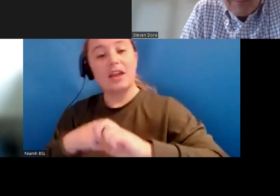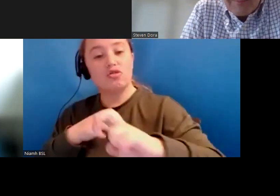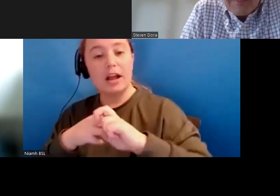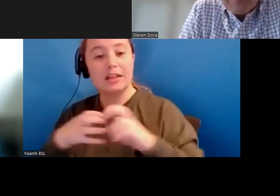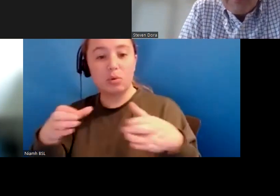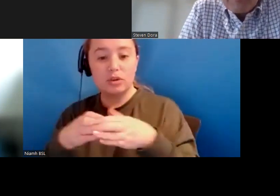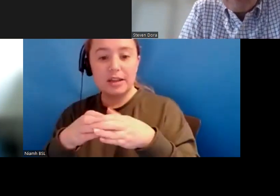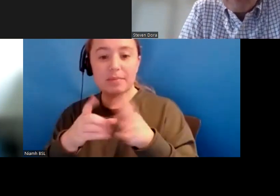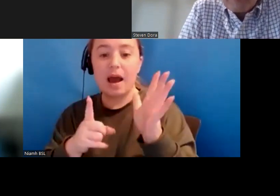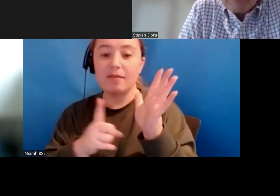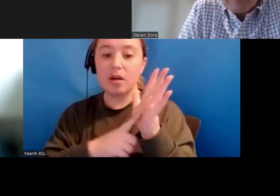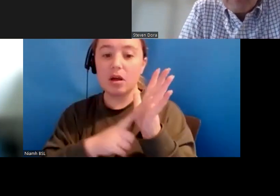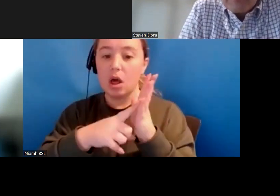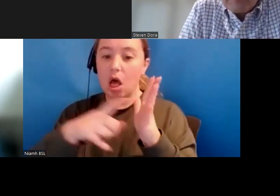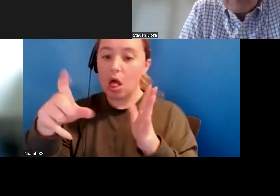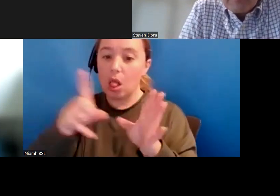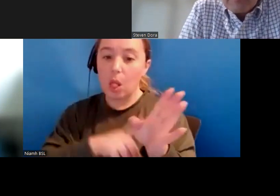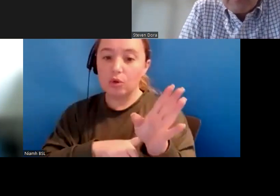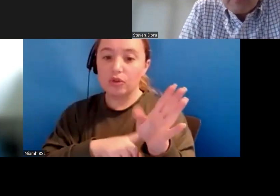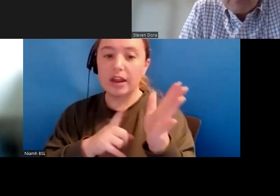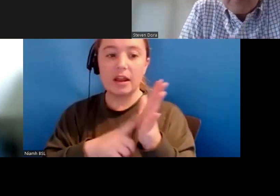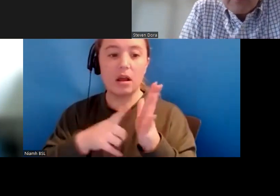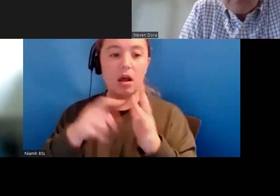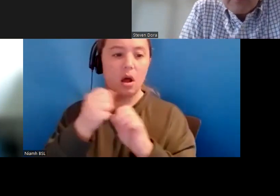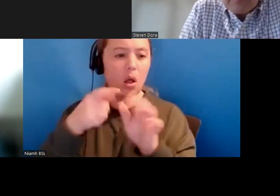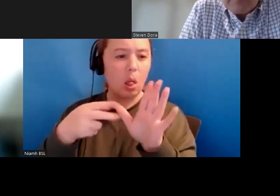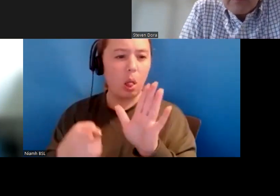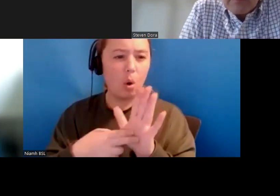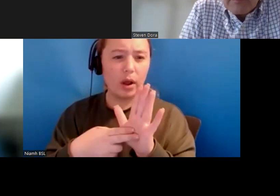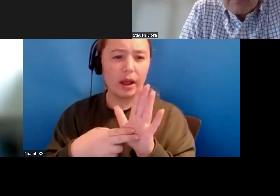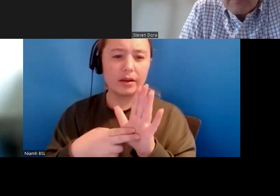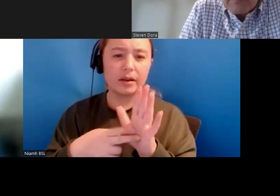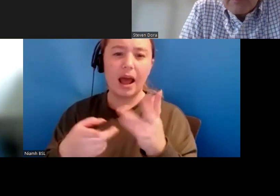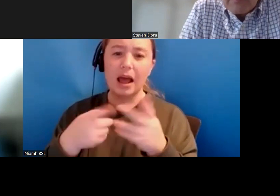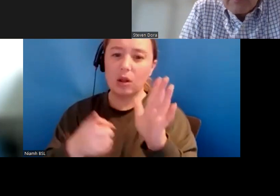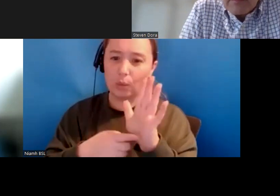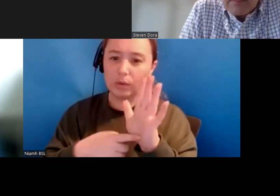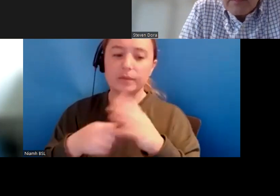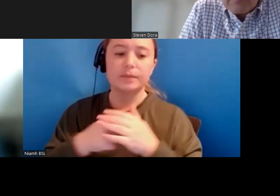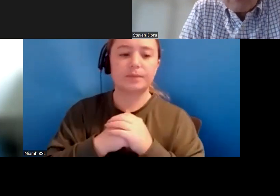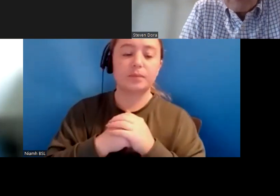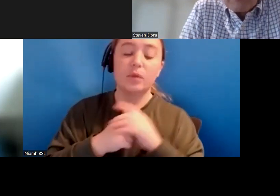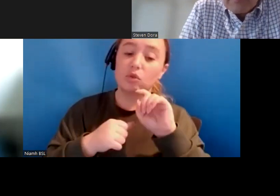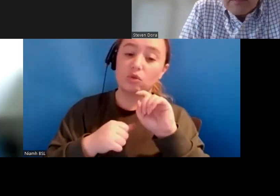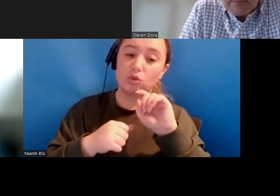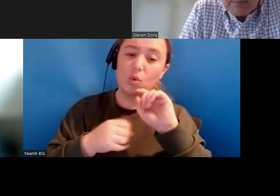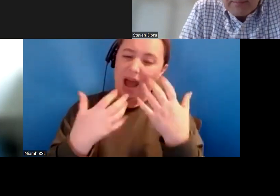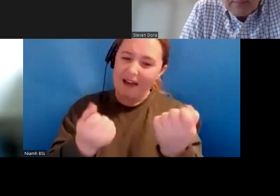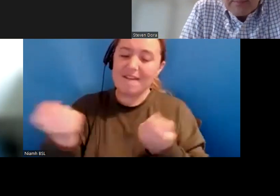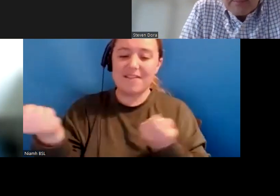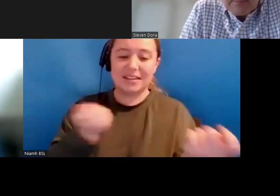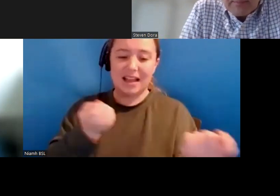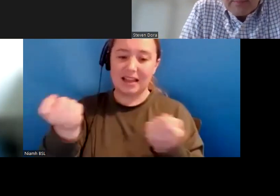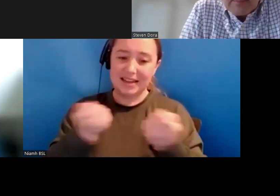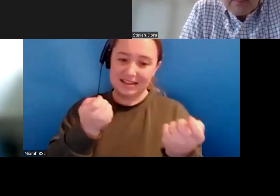Lucy Logan. And in these breakout rooms, our facilitators will ask a series of questions and open up a discussion around one of the 3 key